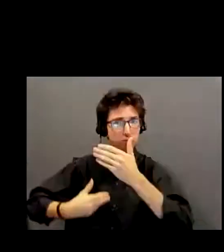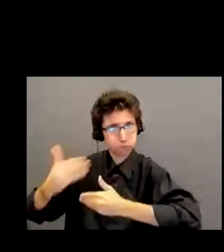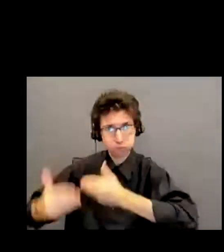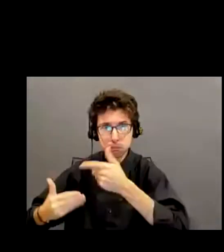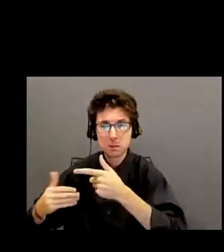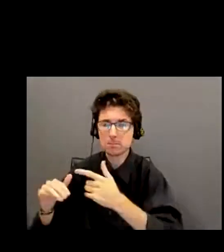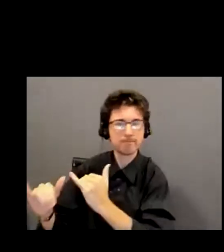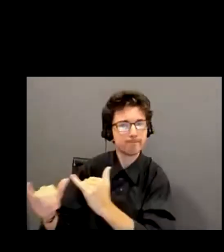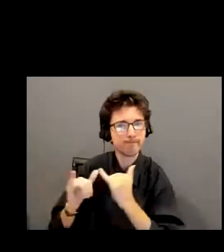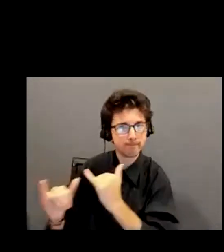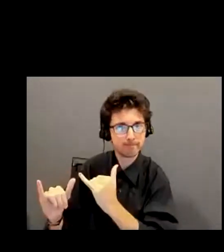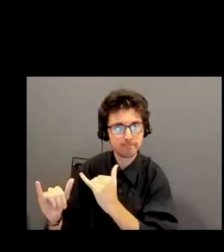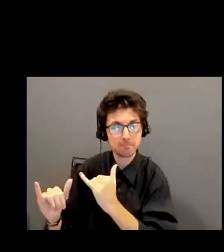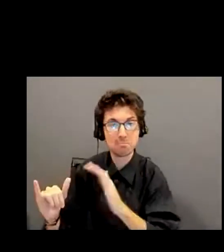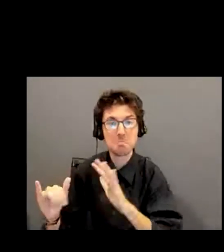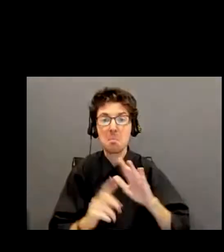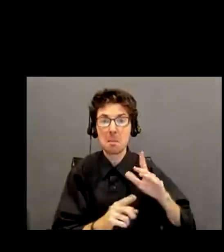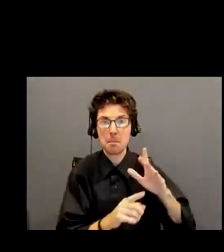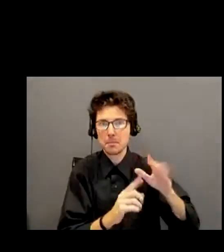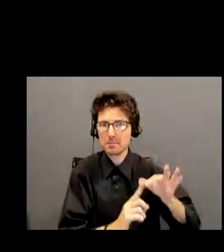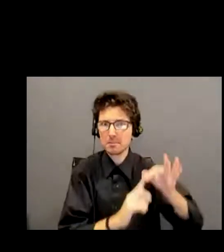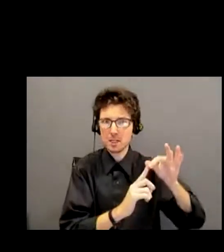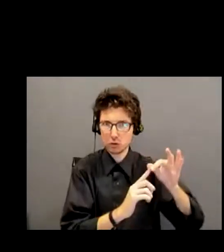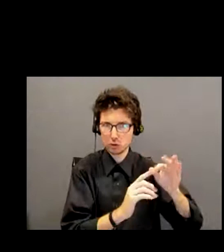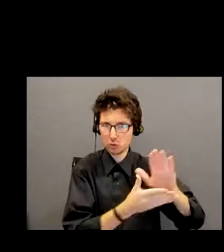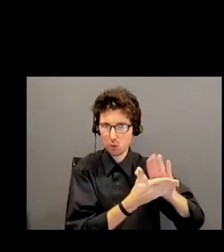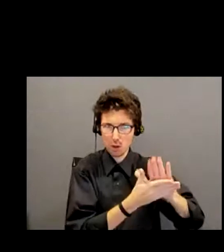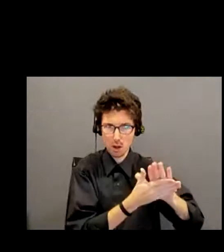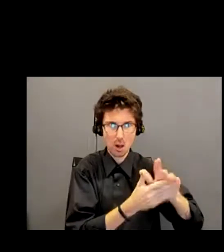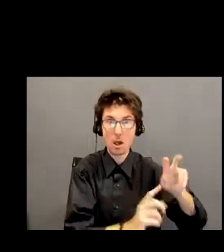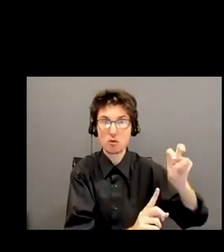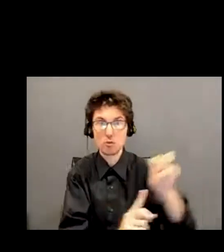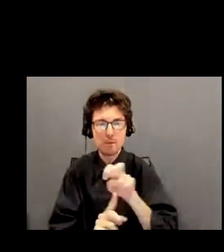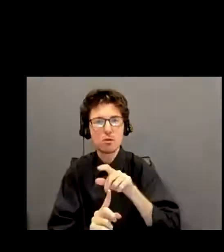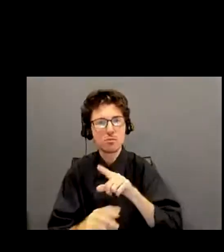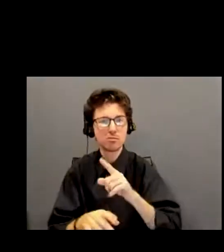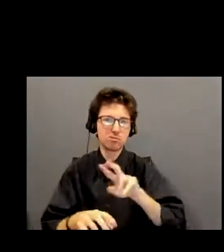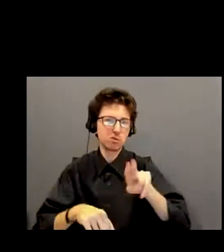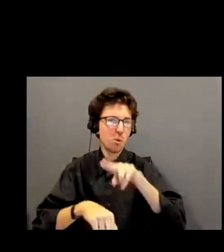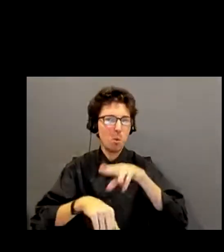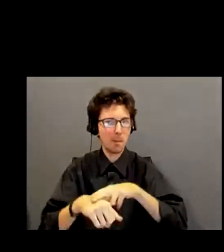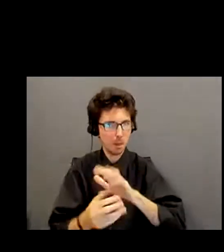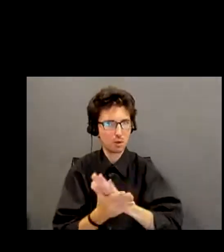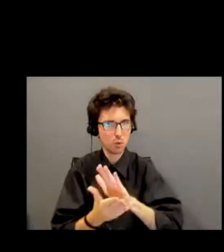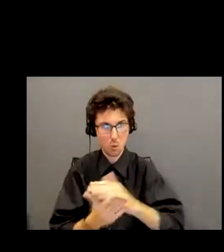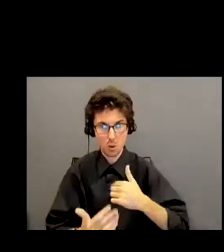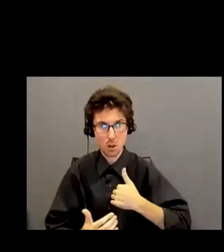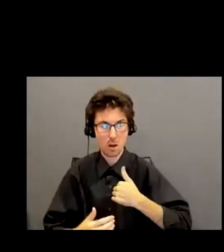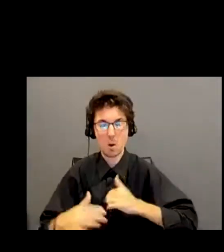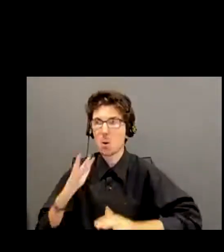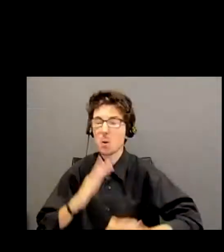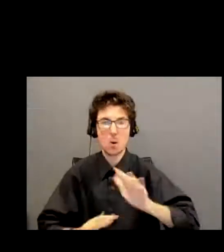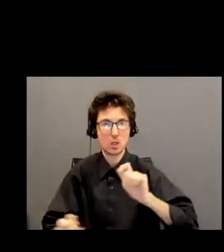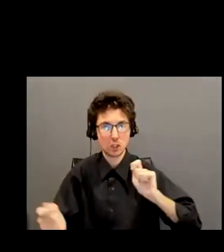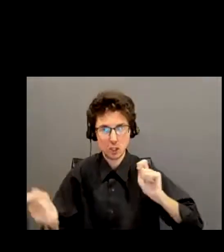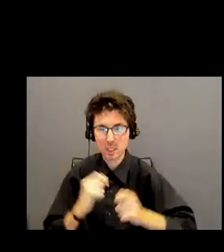game changer for me. It made me feel part of society, and the society learned how to accommodate